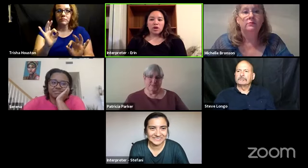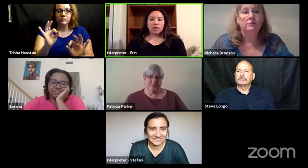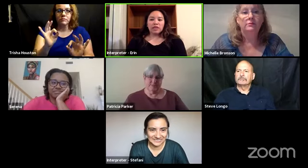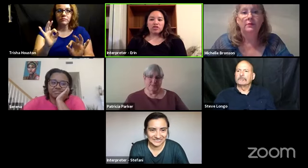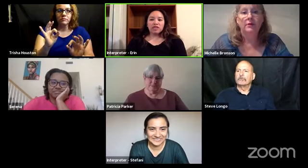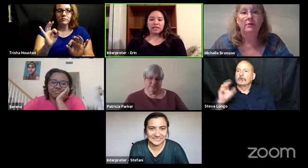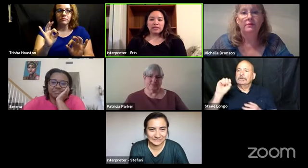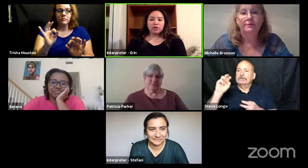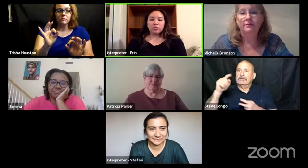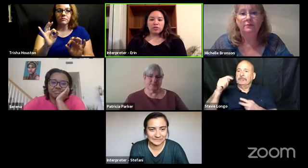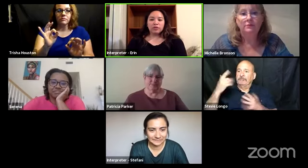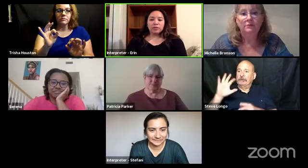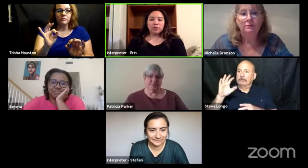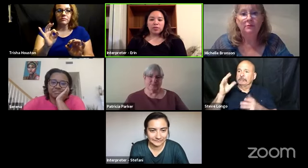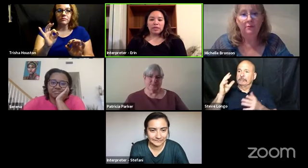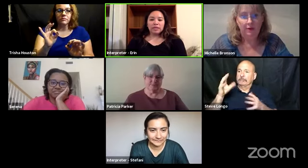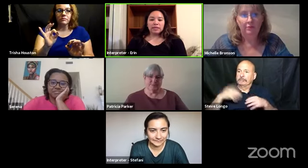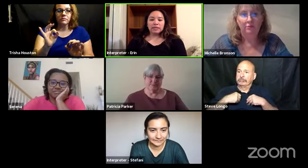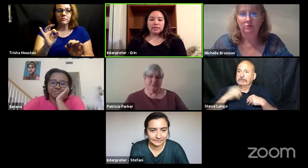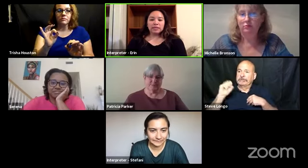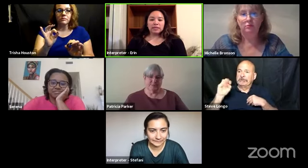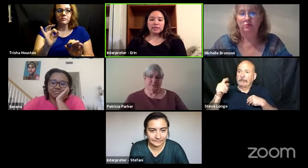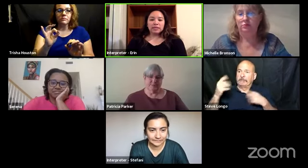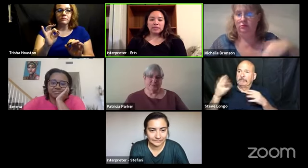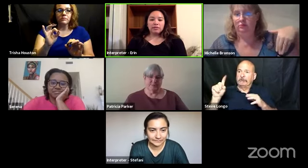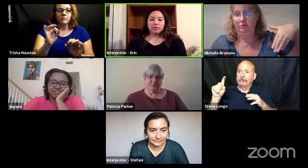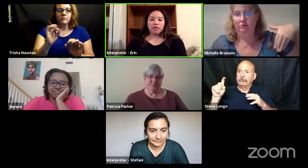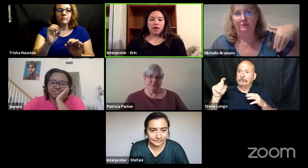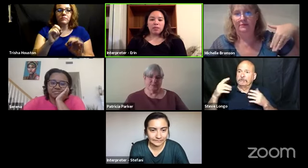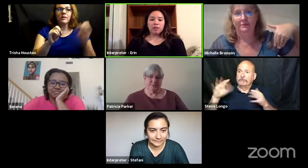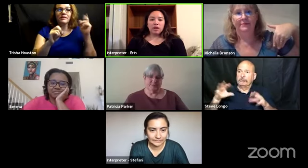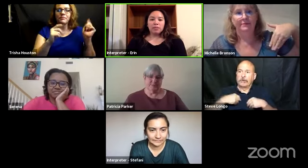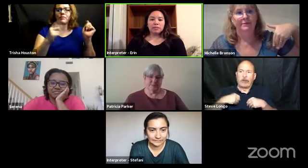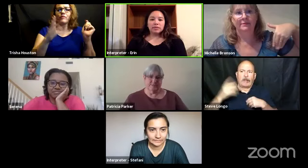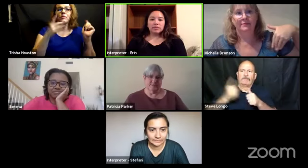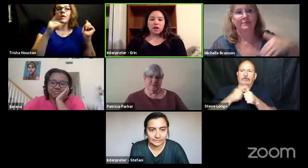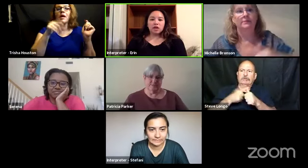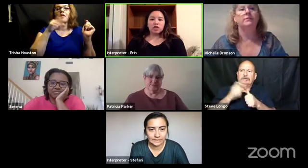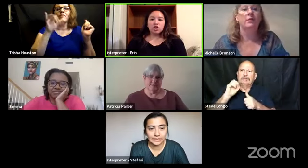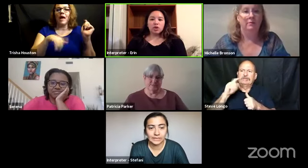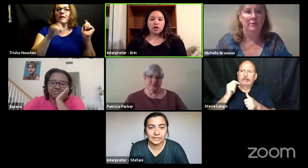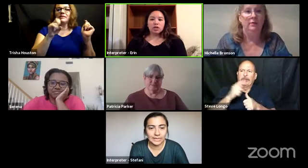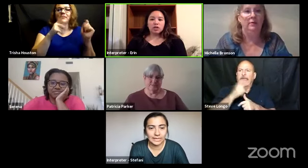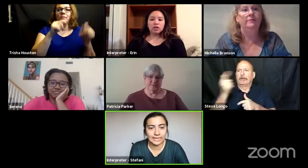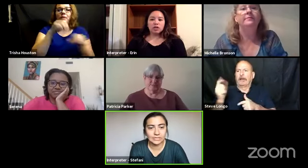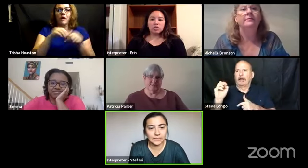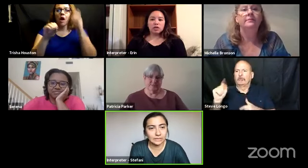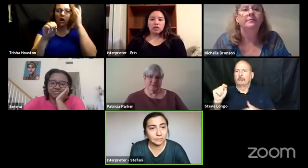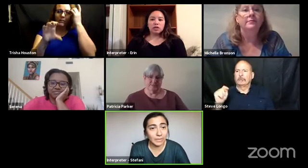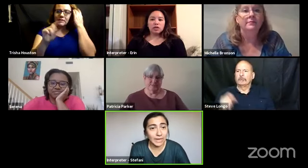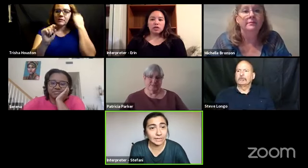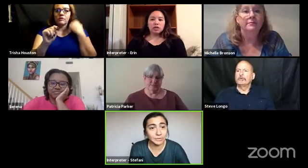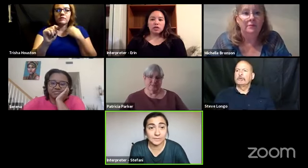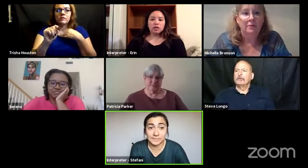Okay, and Trisha's asking for approval of the board minutes from October. And do we need to go back and approve